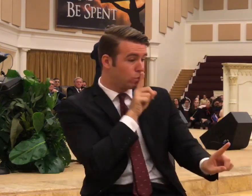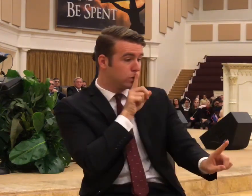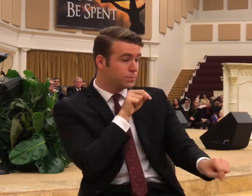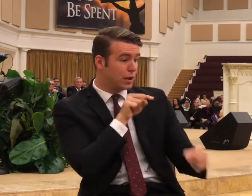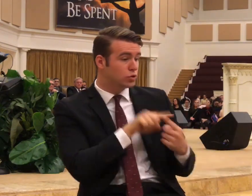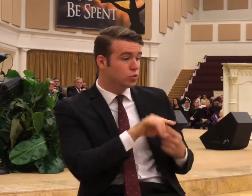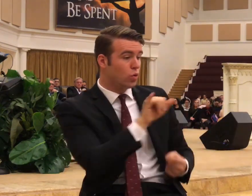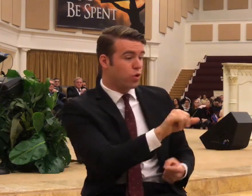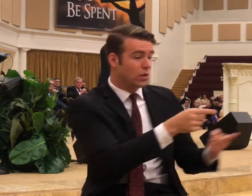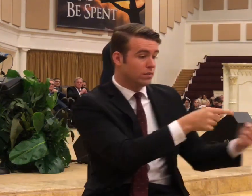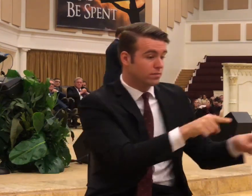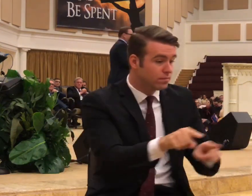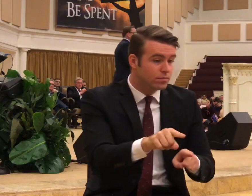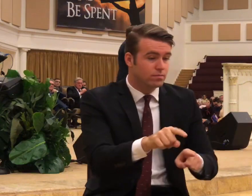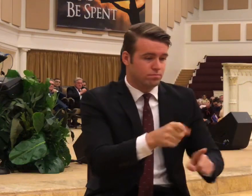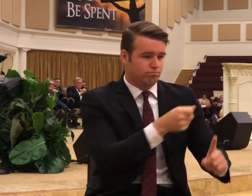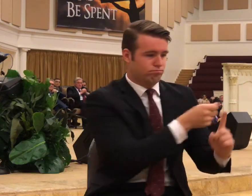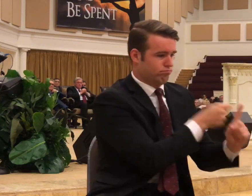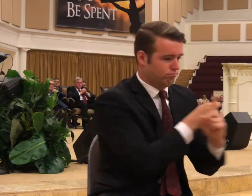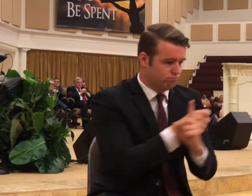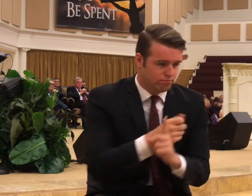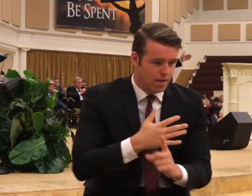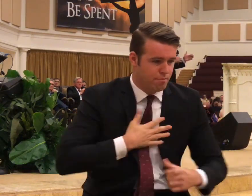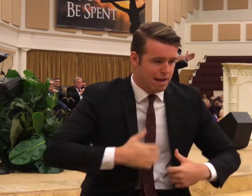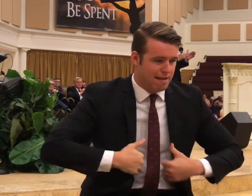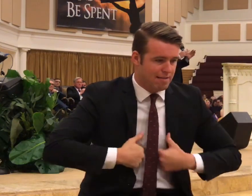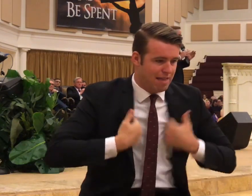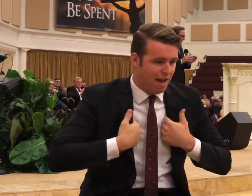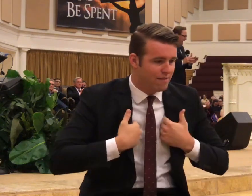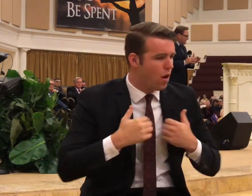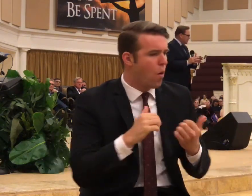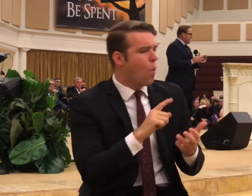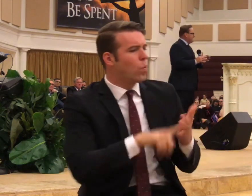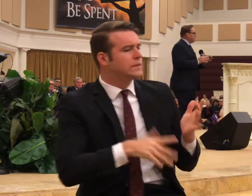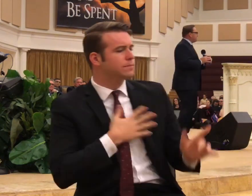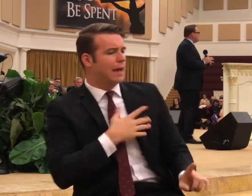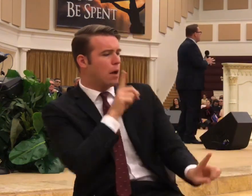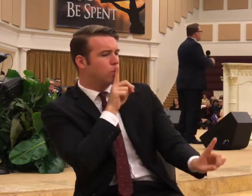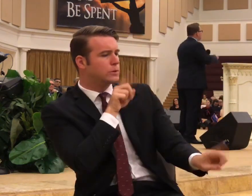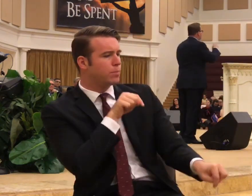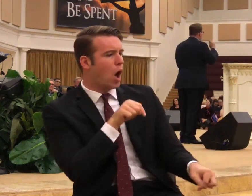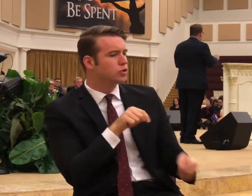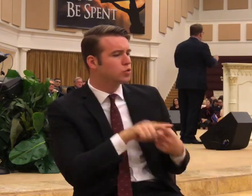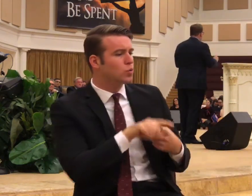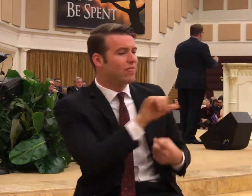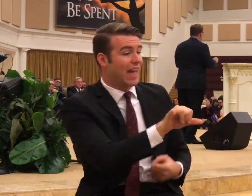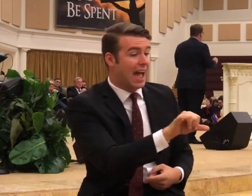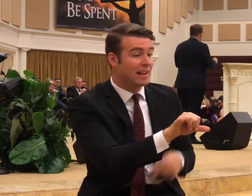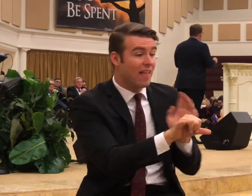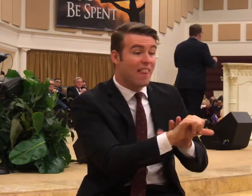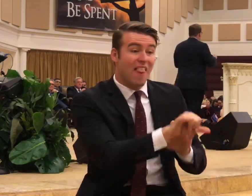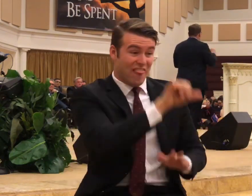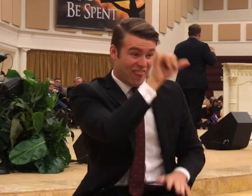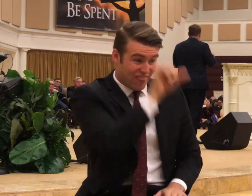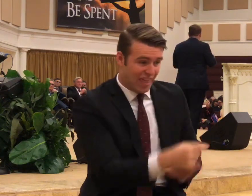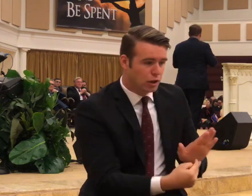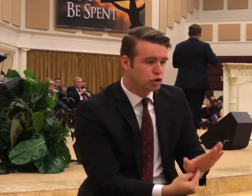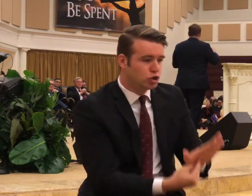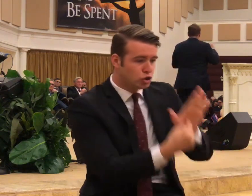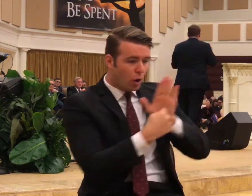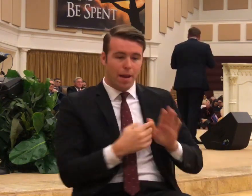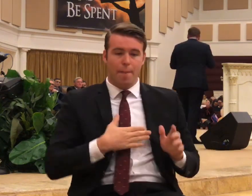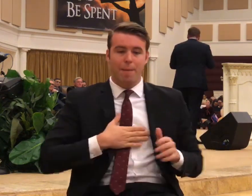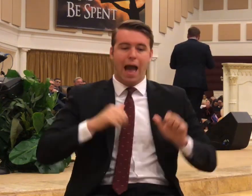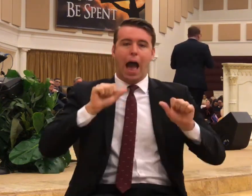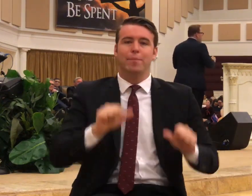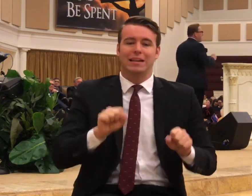to those events and incidents in their life, how they respond to it determines their ability